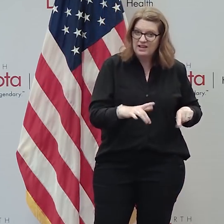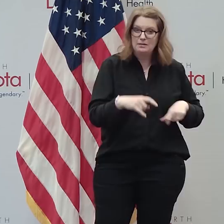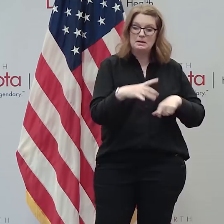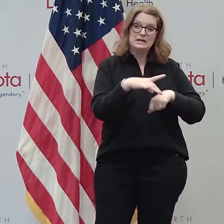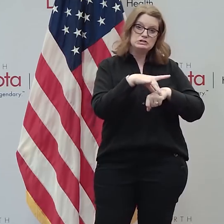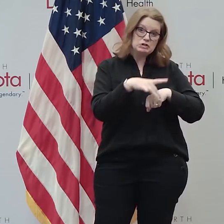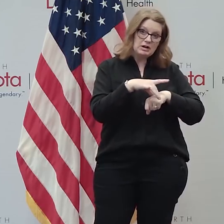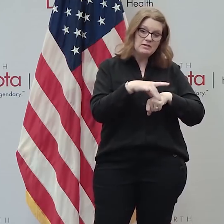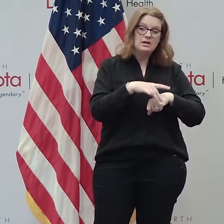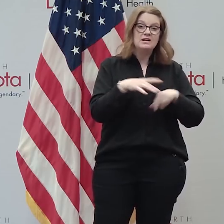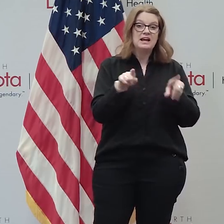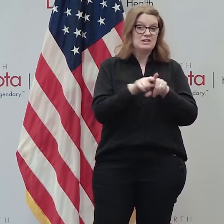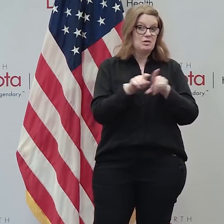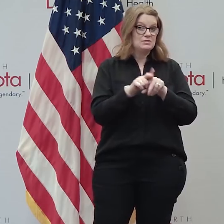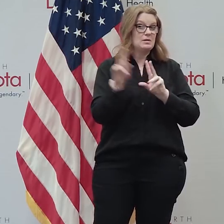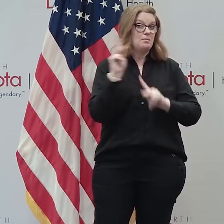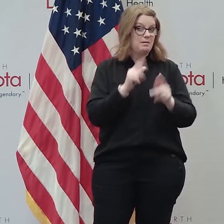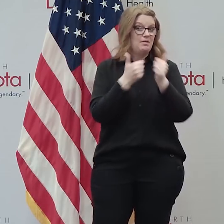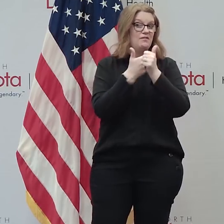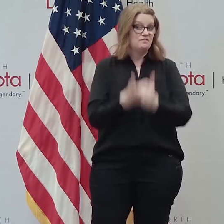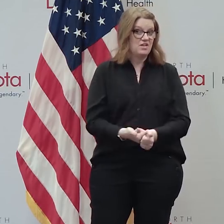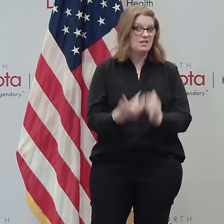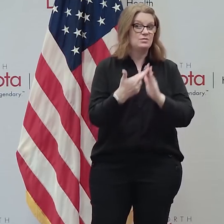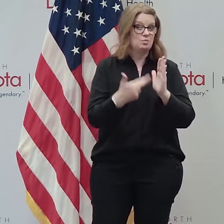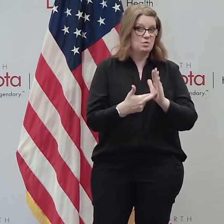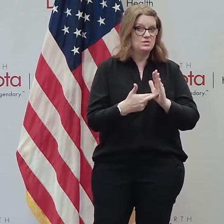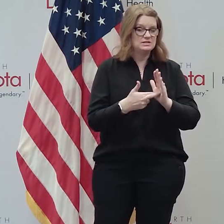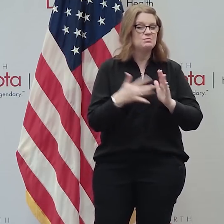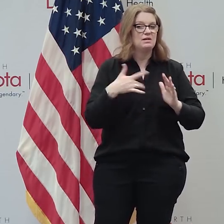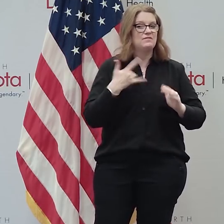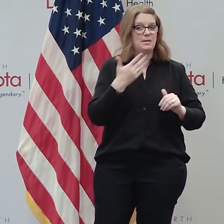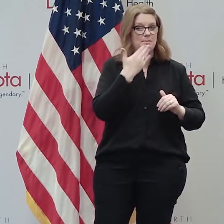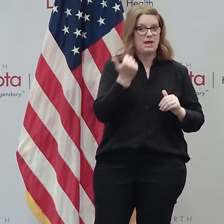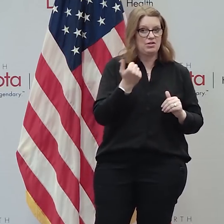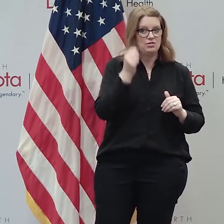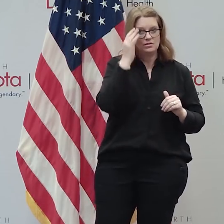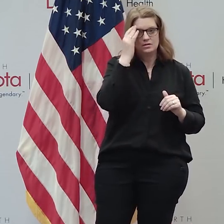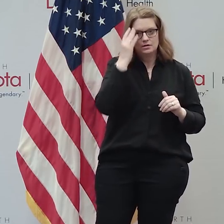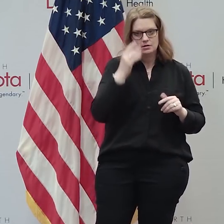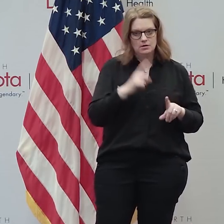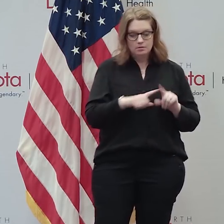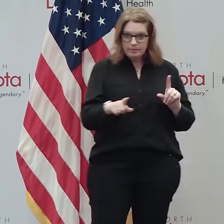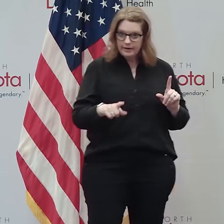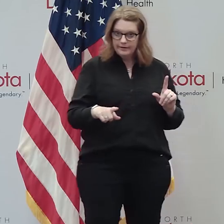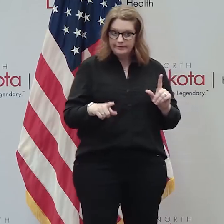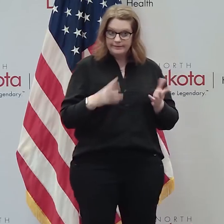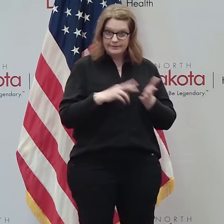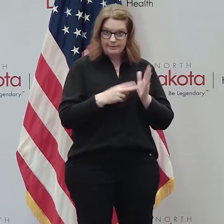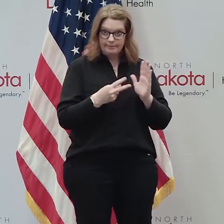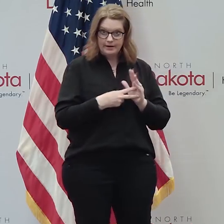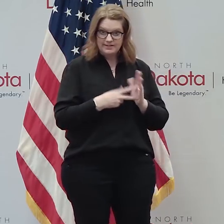geography and by the discipline of our citizens, we're in good shape, but that doesn't mean that it couldn't still show up